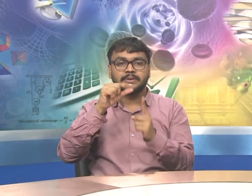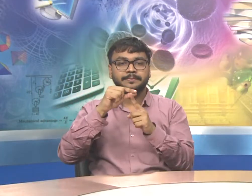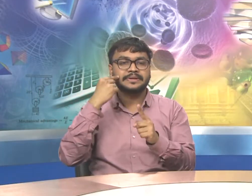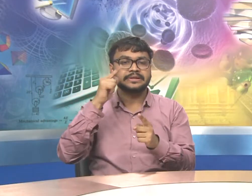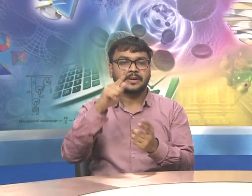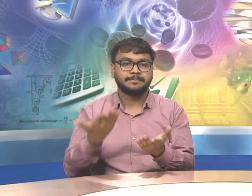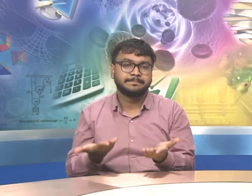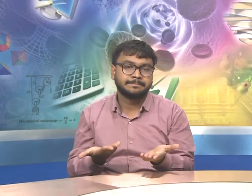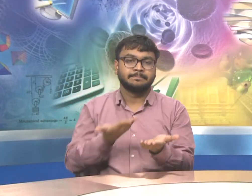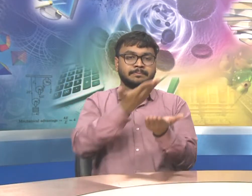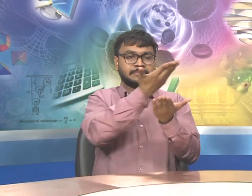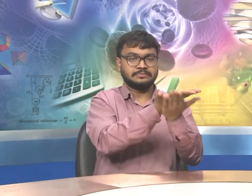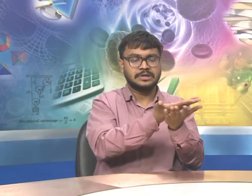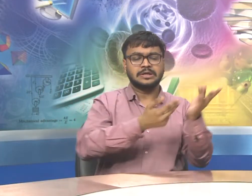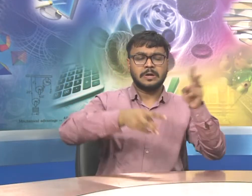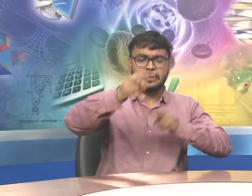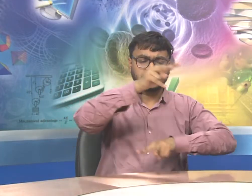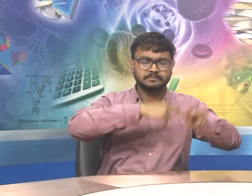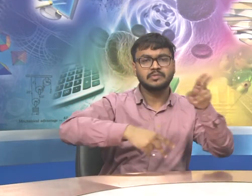of the society.